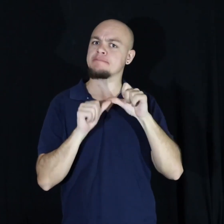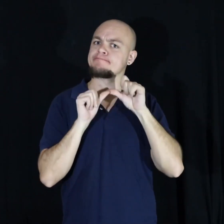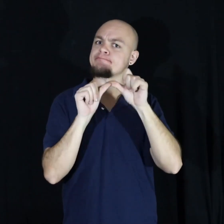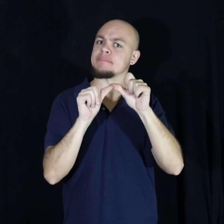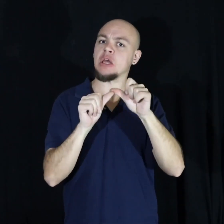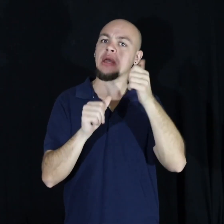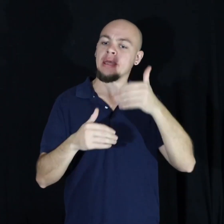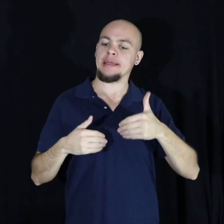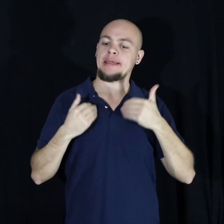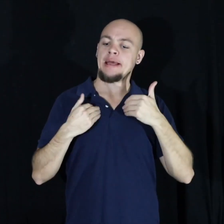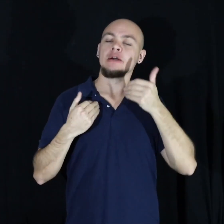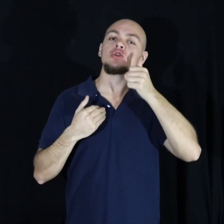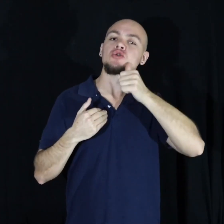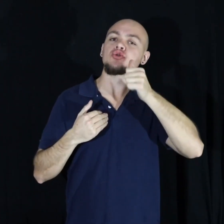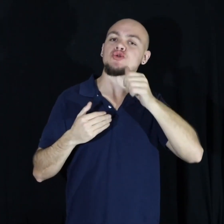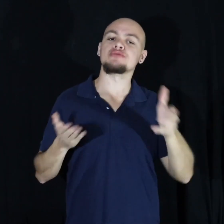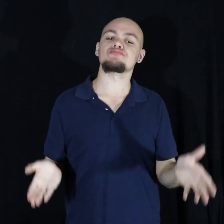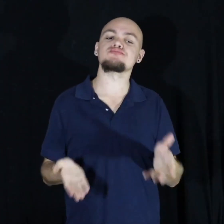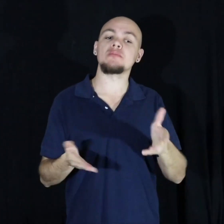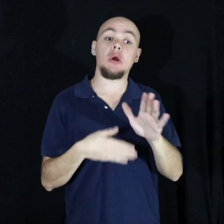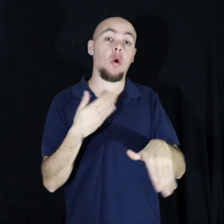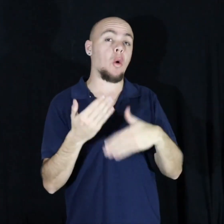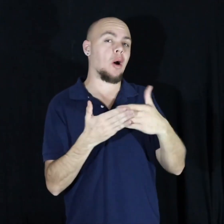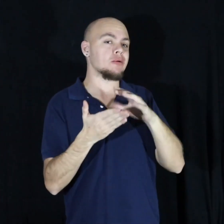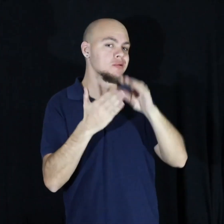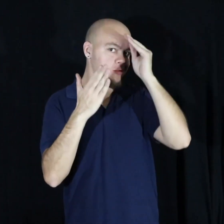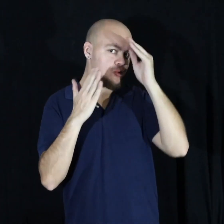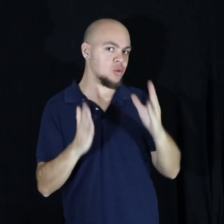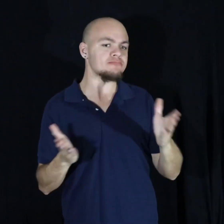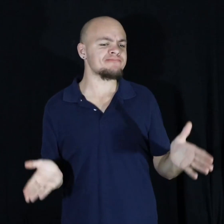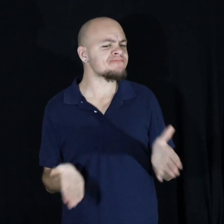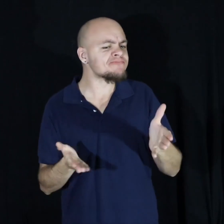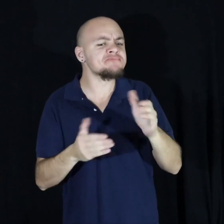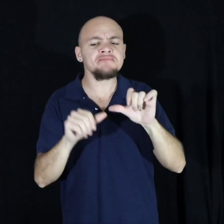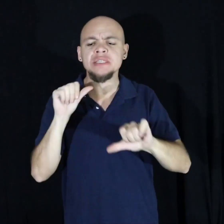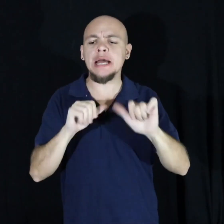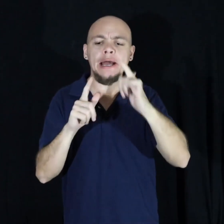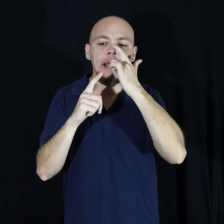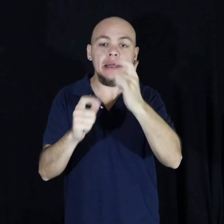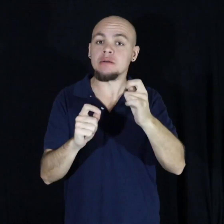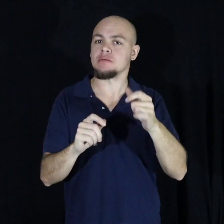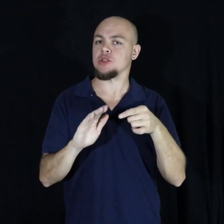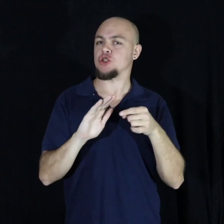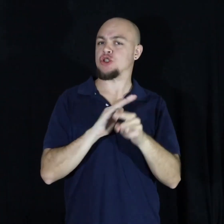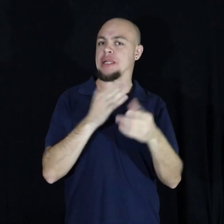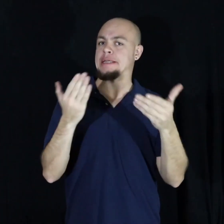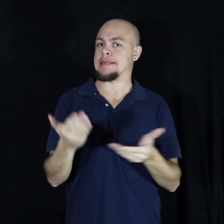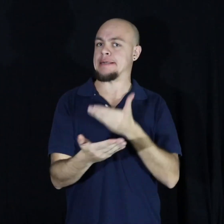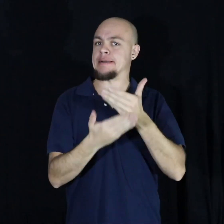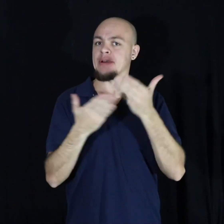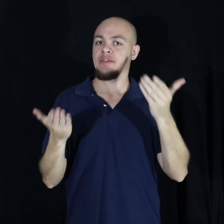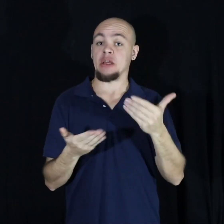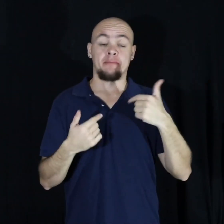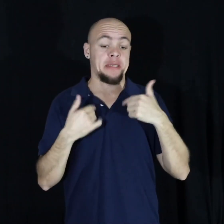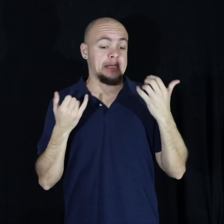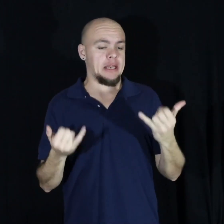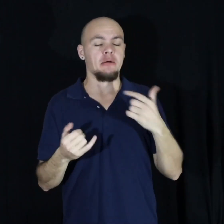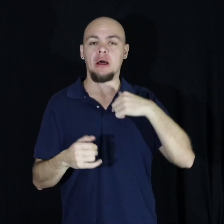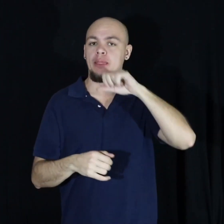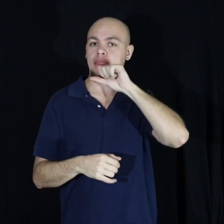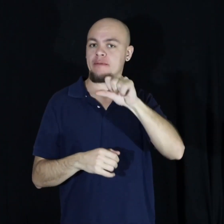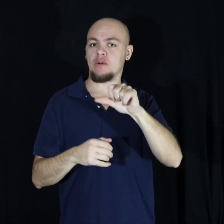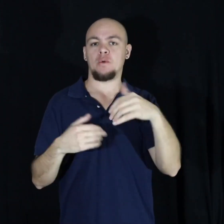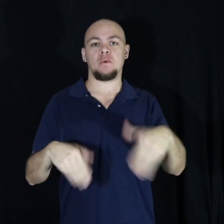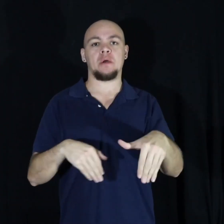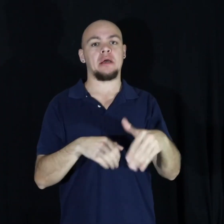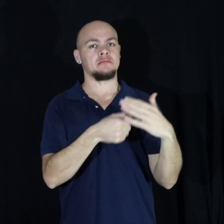well as all of my students, to pursue science. I love the journey it took to get me here, and I love where I am now, but it was not